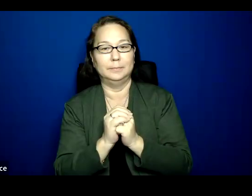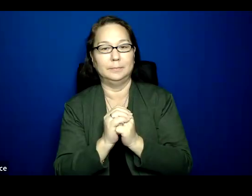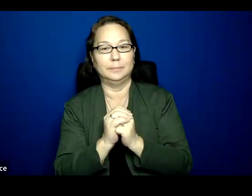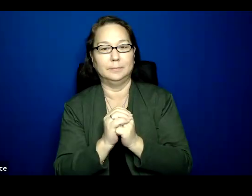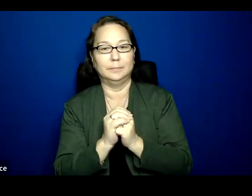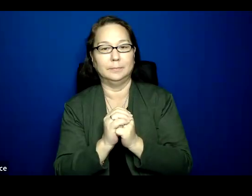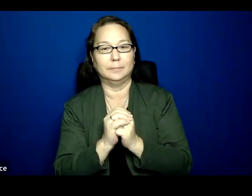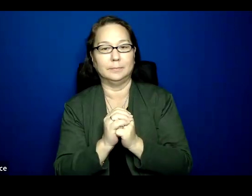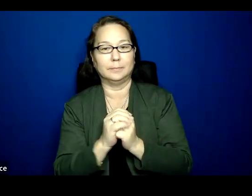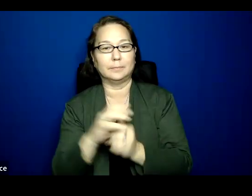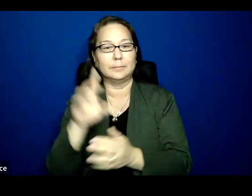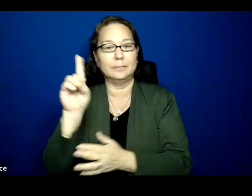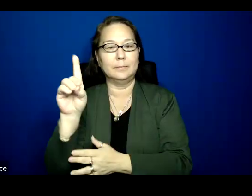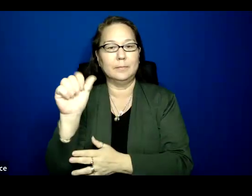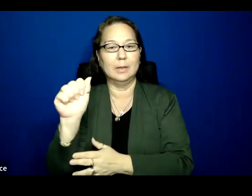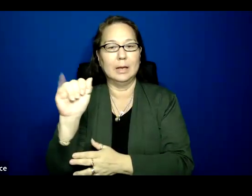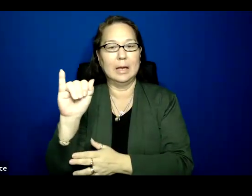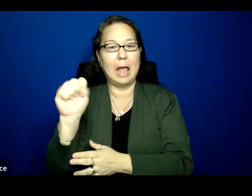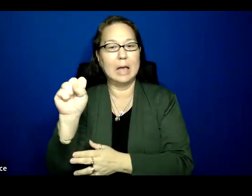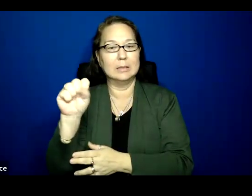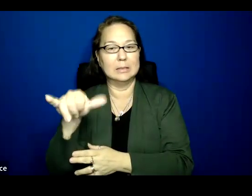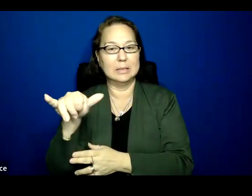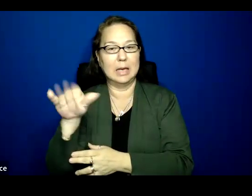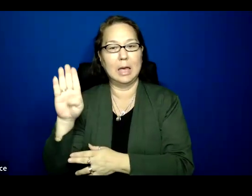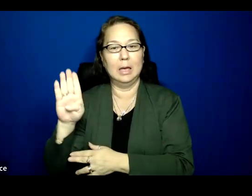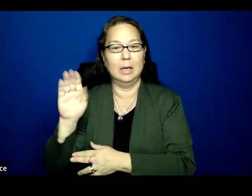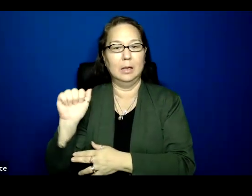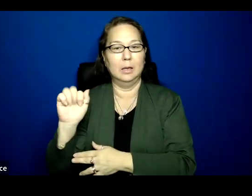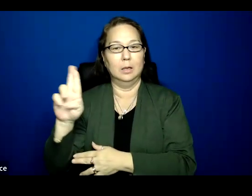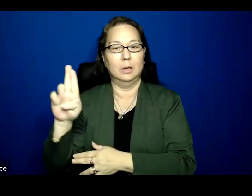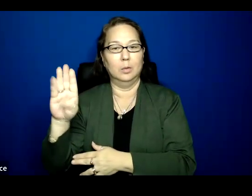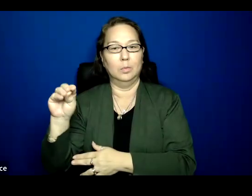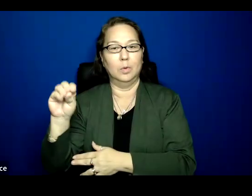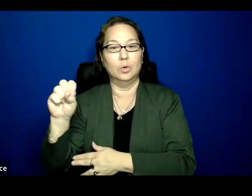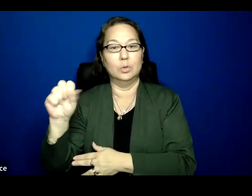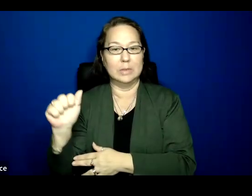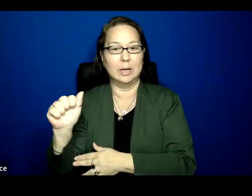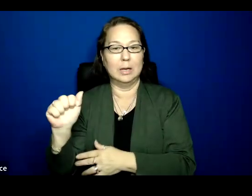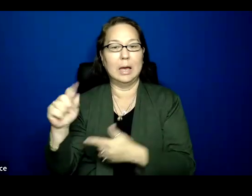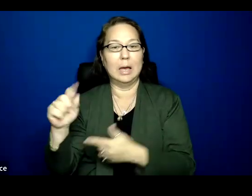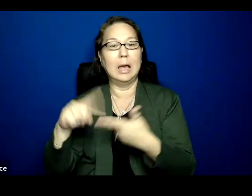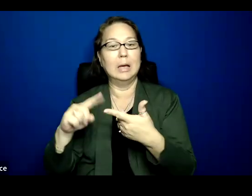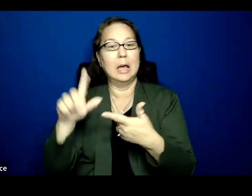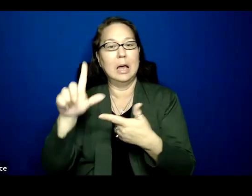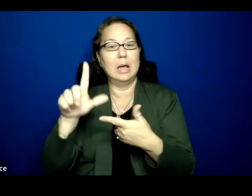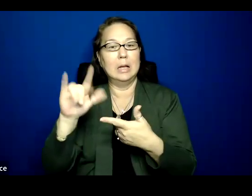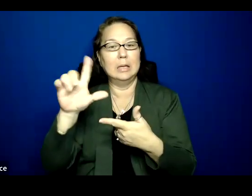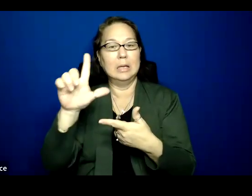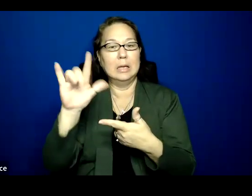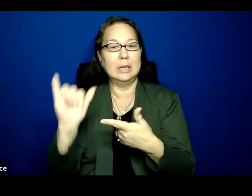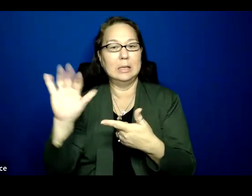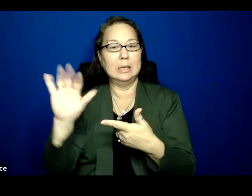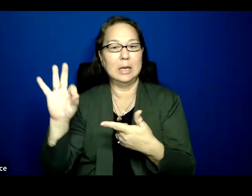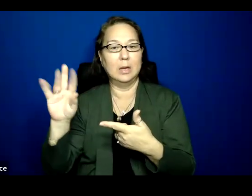The next speakers are Daisy Barbosa, Lily Furtado, Jada Tomas, Marika Allwood, and